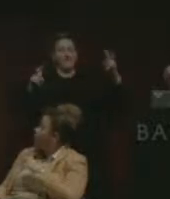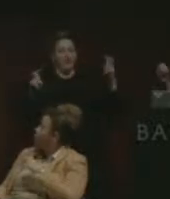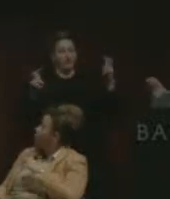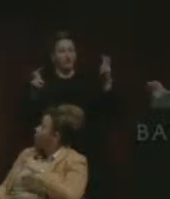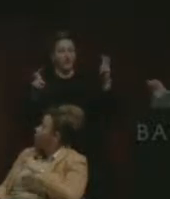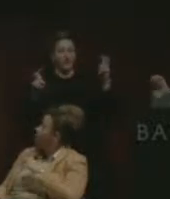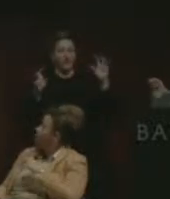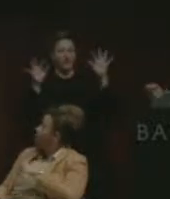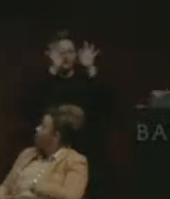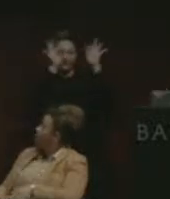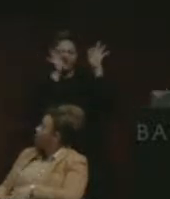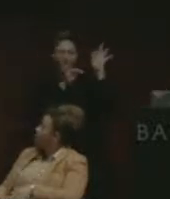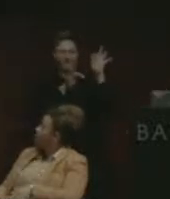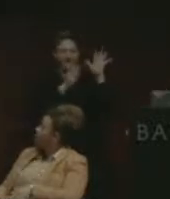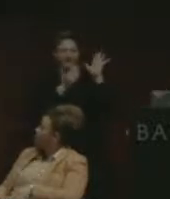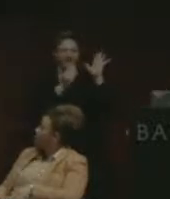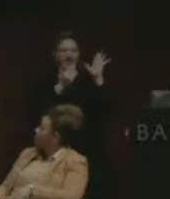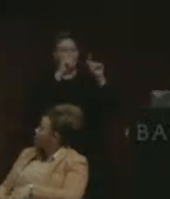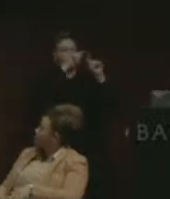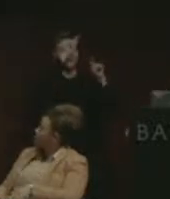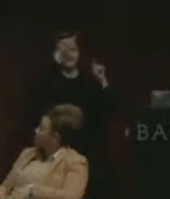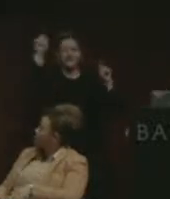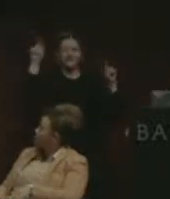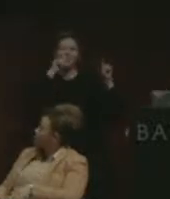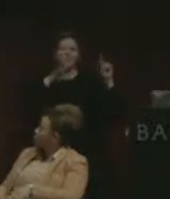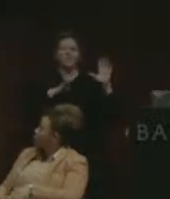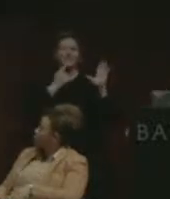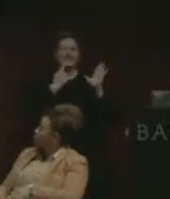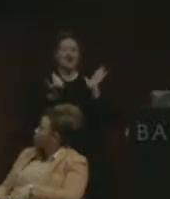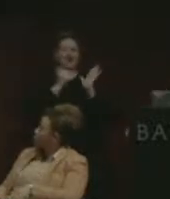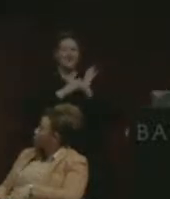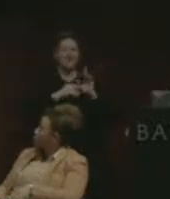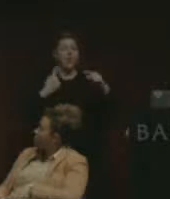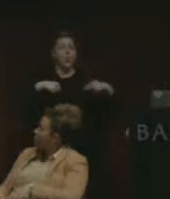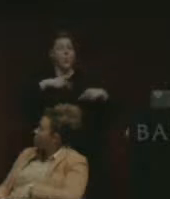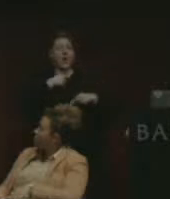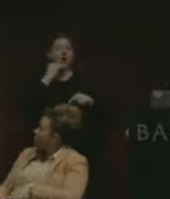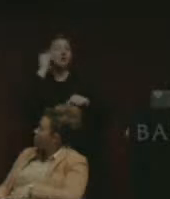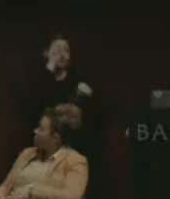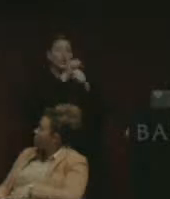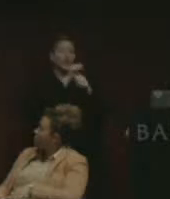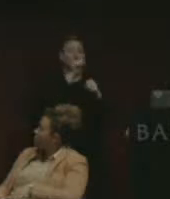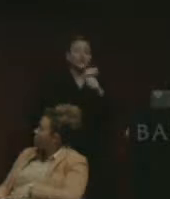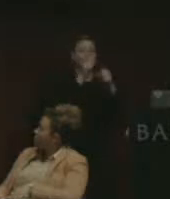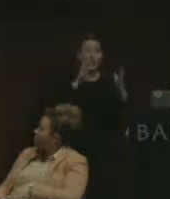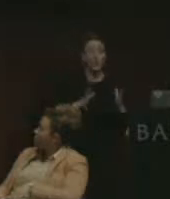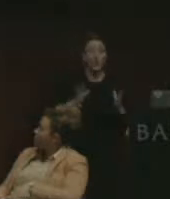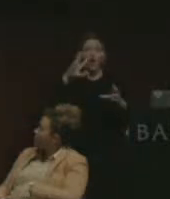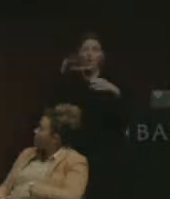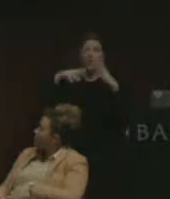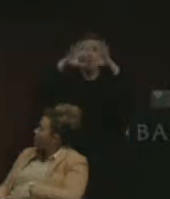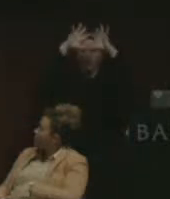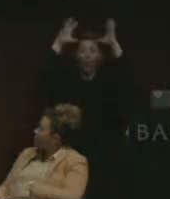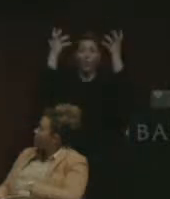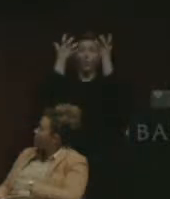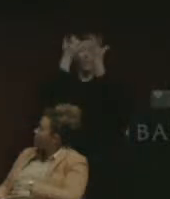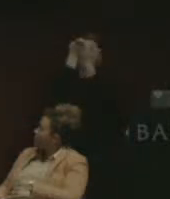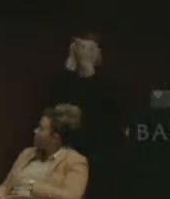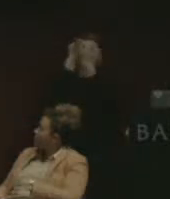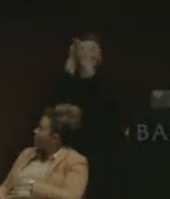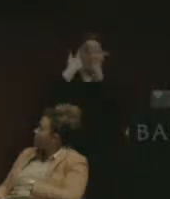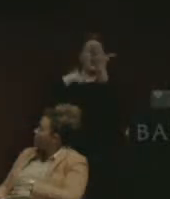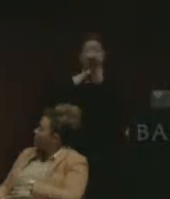among women across different spaces. They would say, we are domestic workers, we're the cogs in the wheel of the global economy, we're